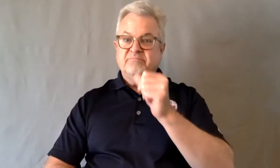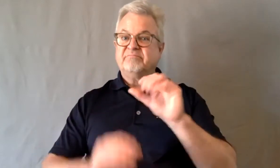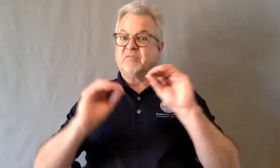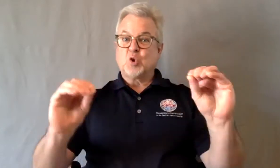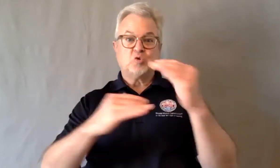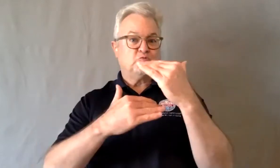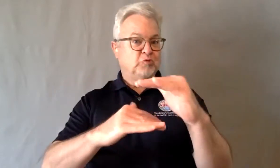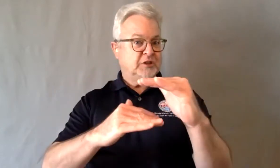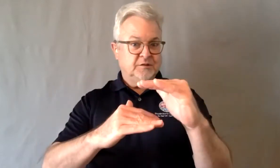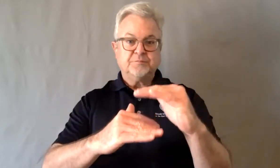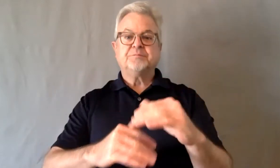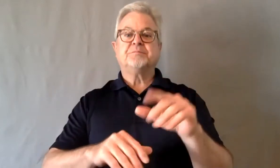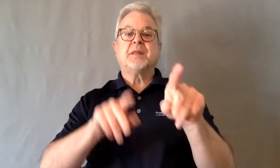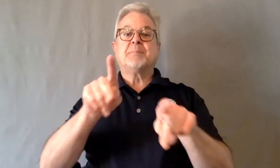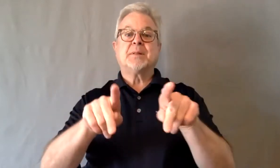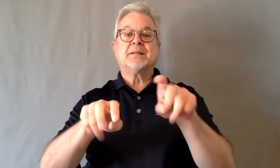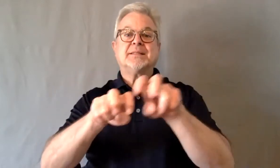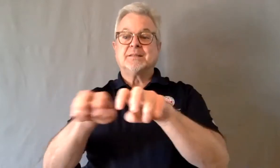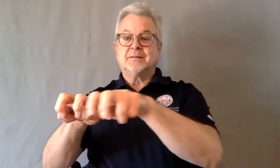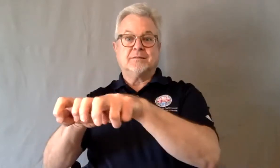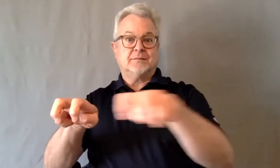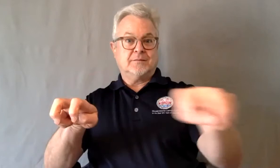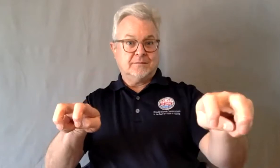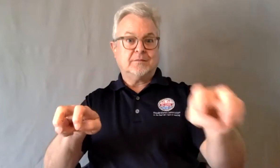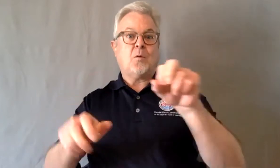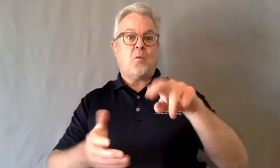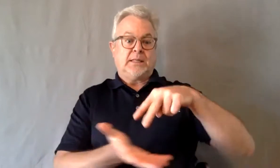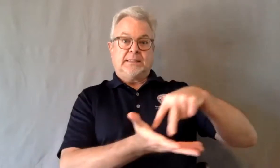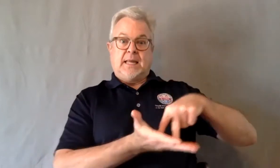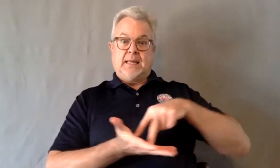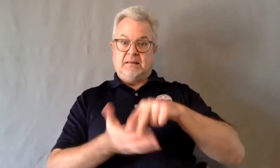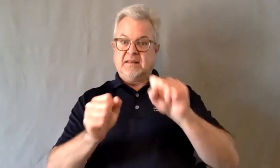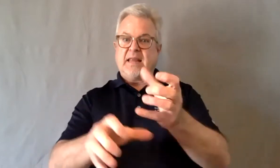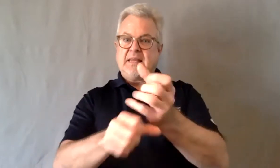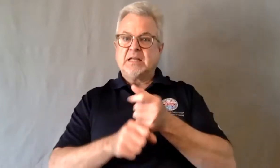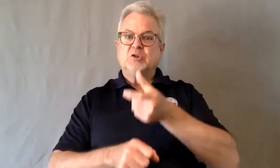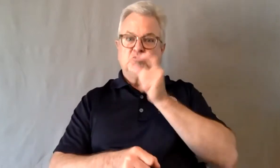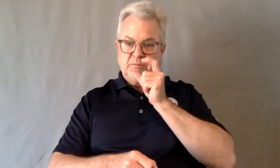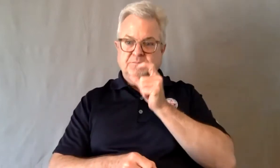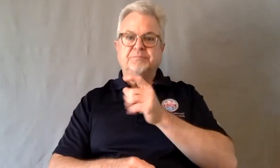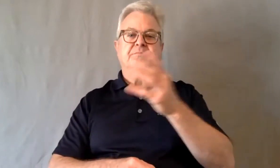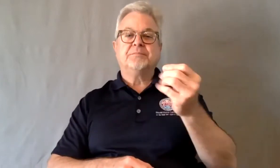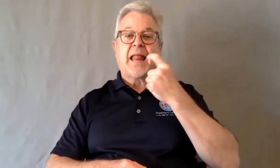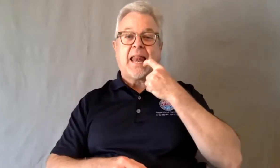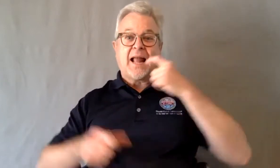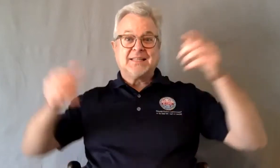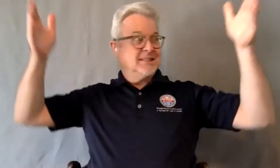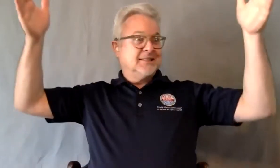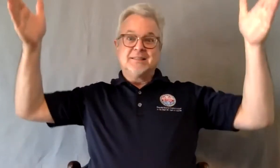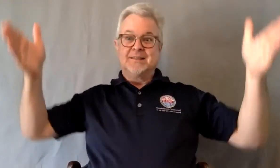Secondly, bars have no restrictions. People who are sitting at the bar or standing and